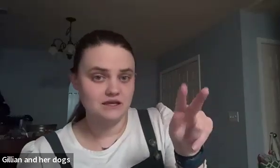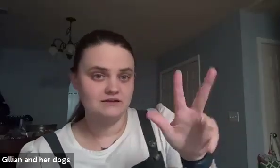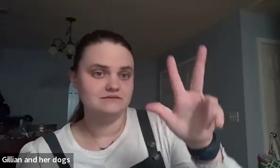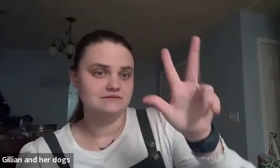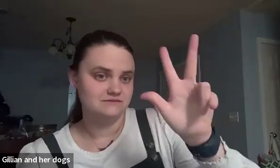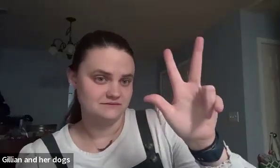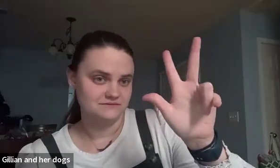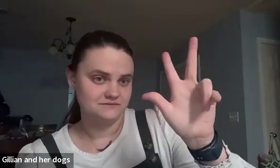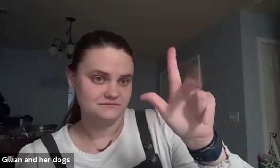23,